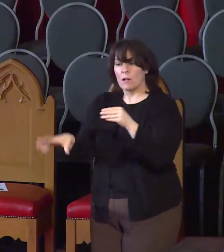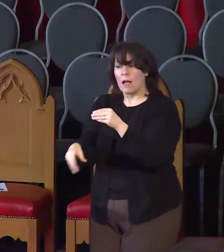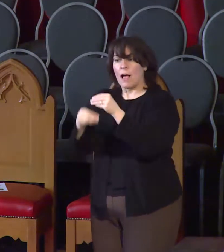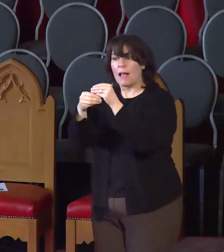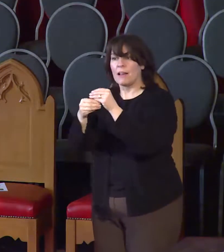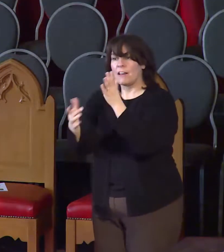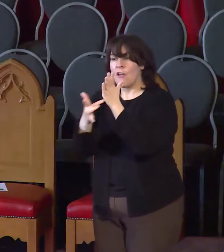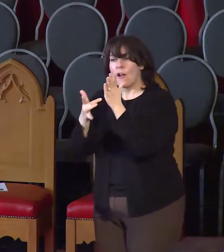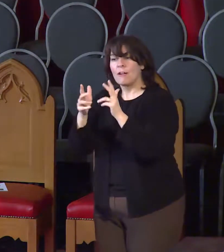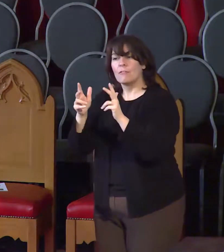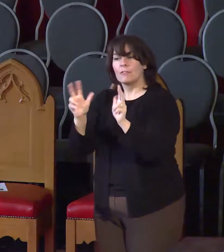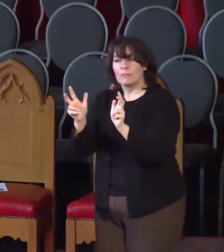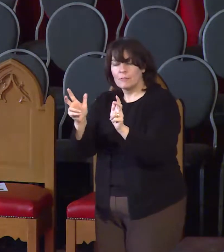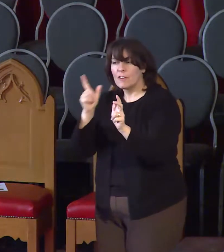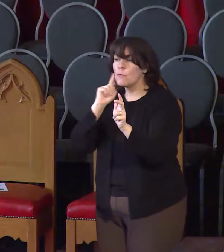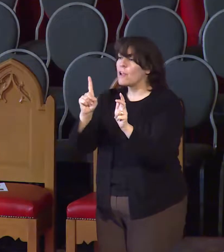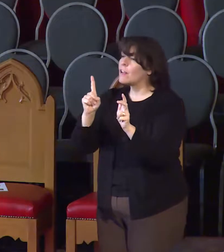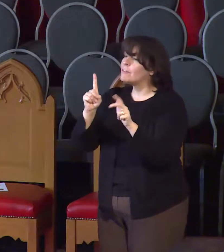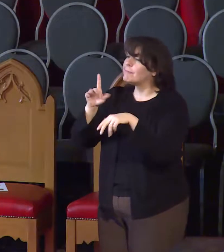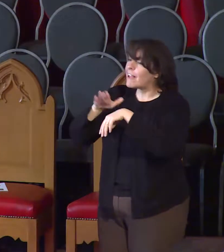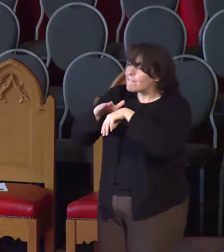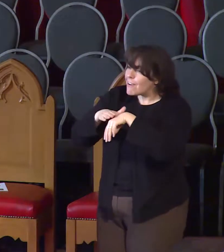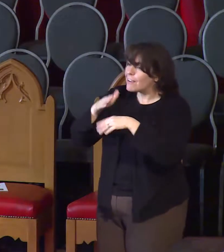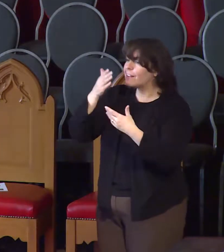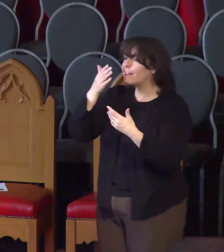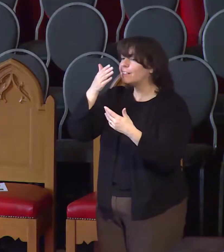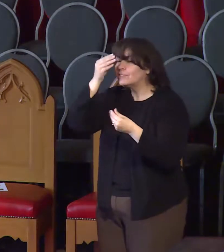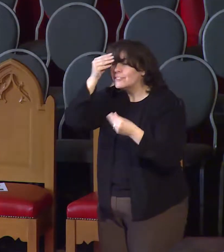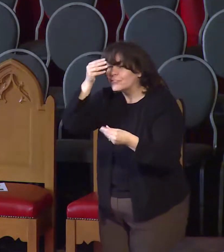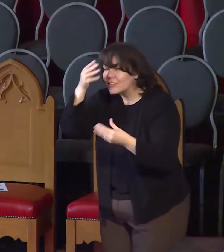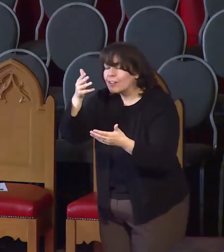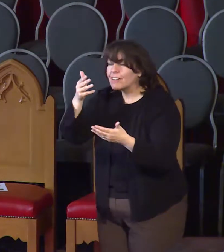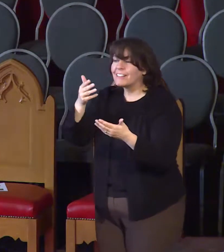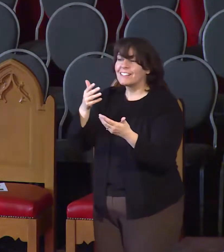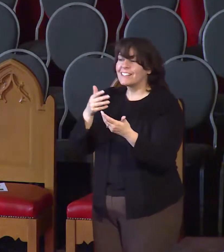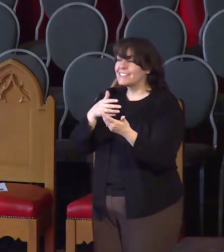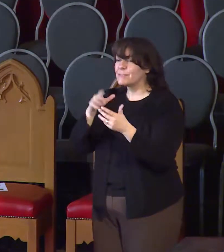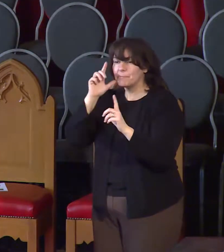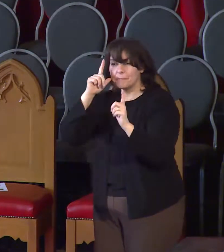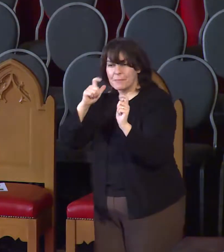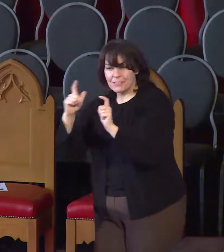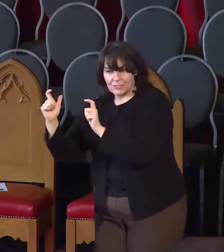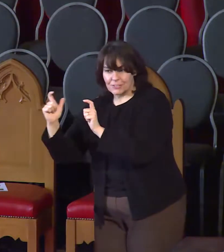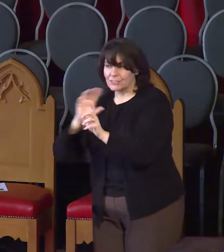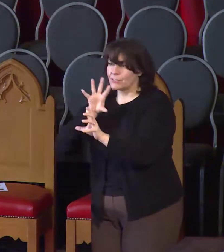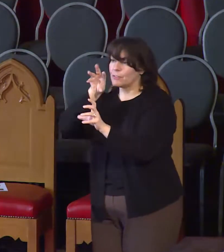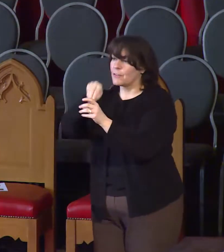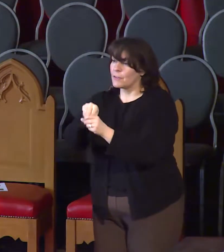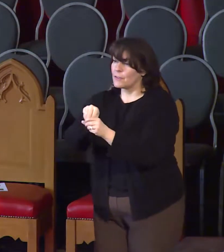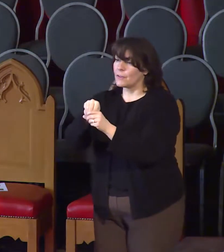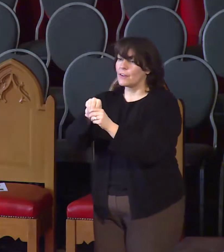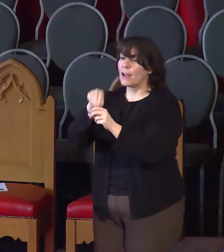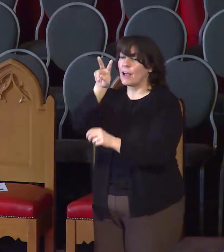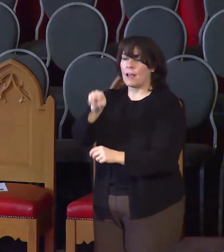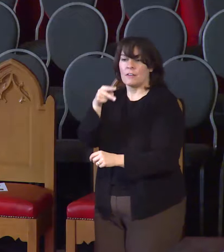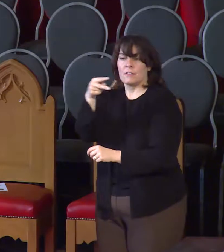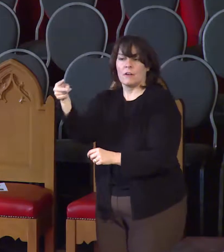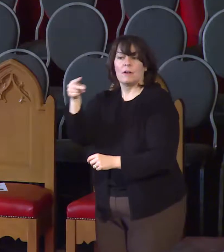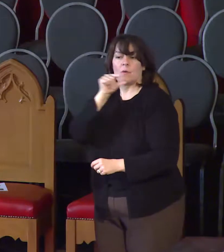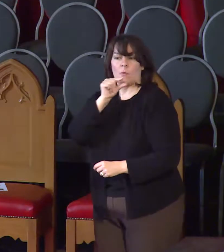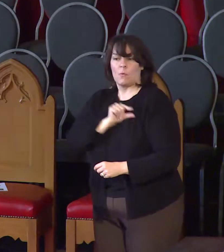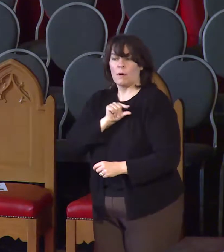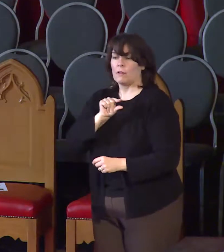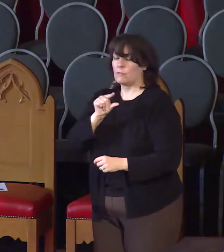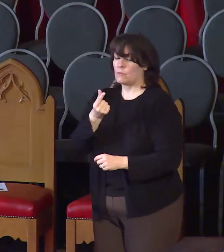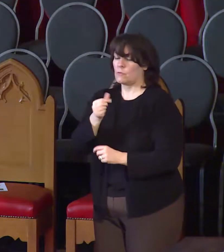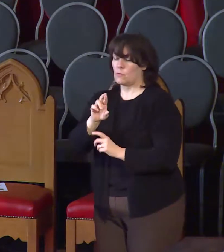photos, memories, and advice with graduating students by joining us on social media and using the hashtag GuelphGrad. Could I also